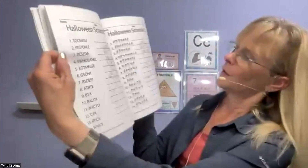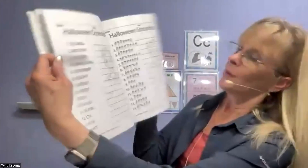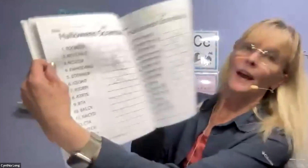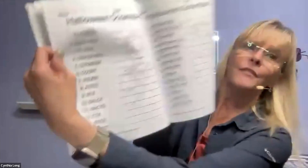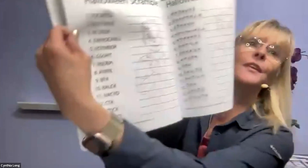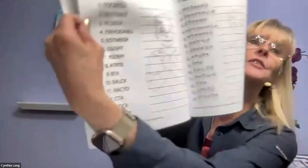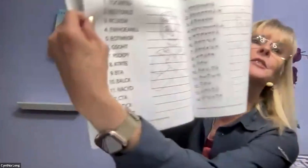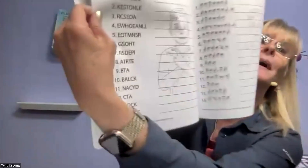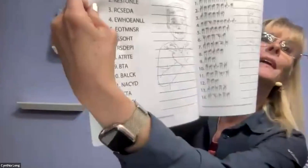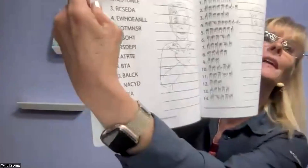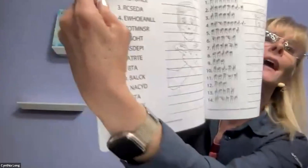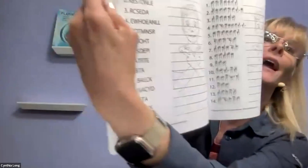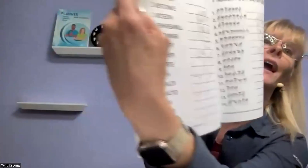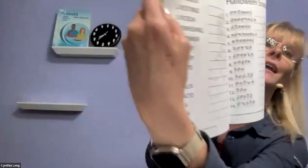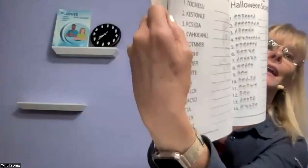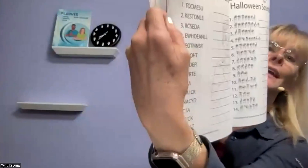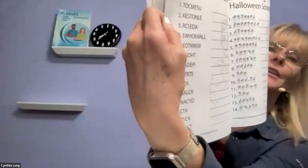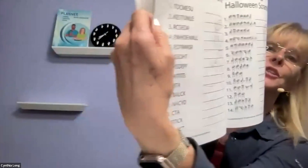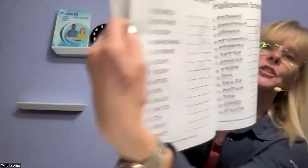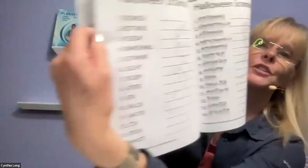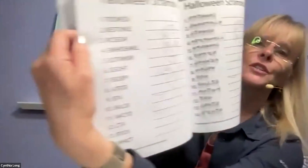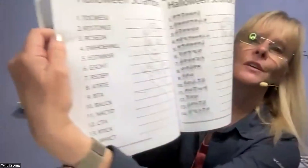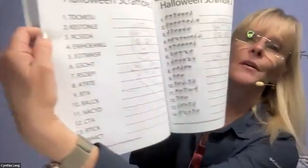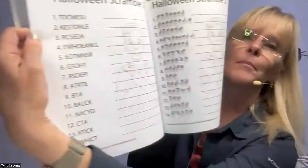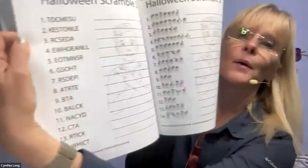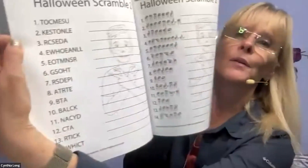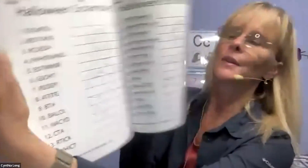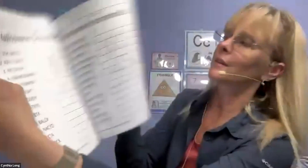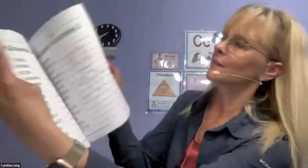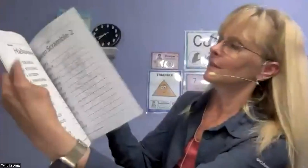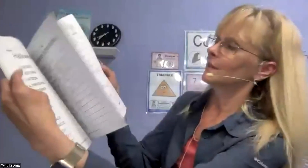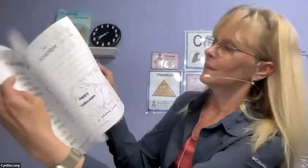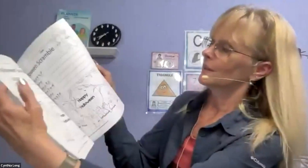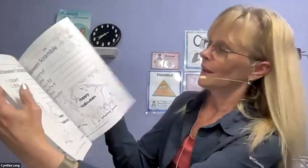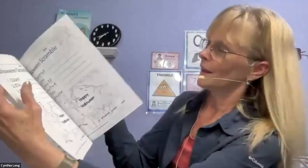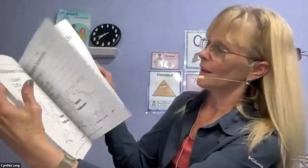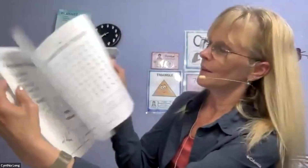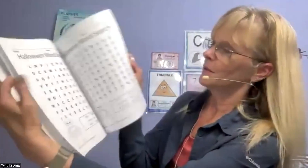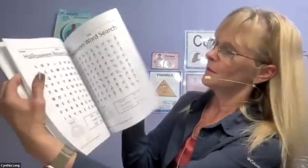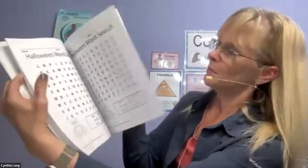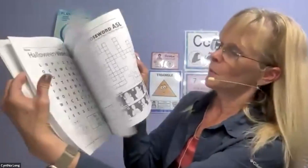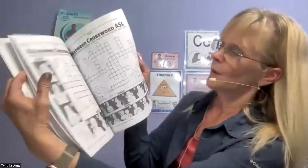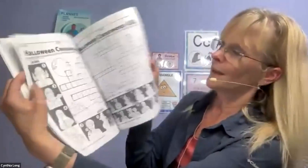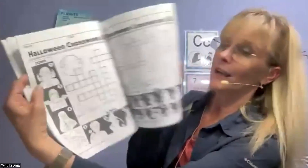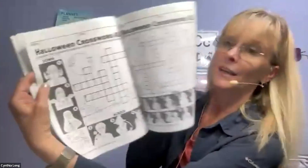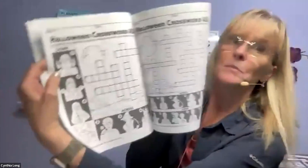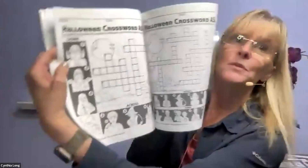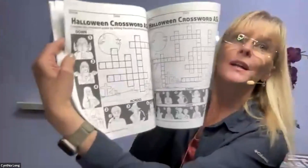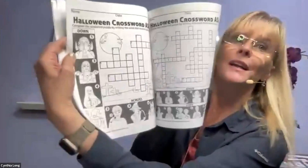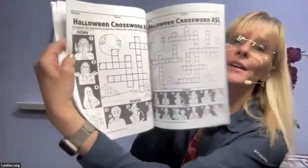We have finger spelling and English, both. And more games right